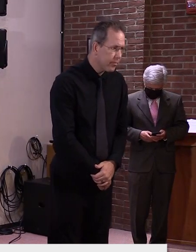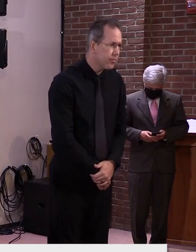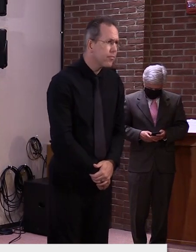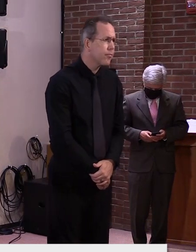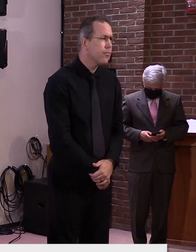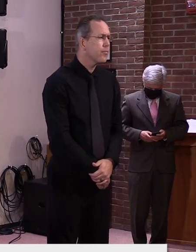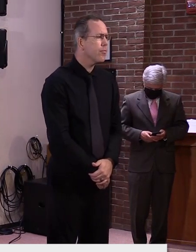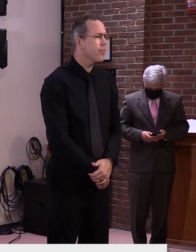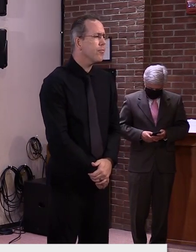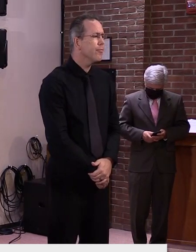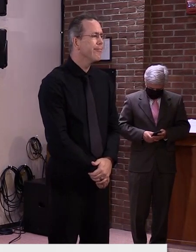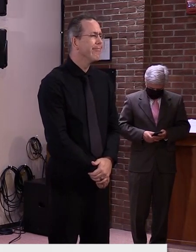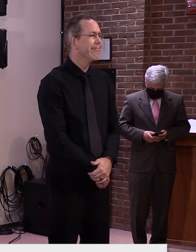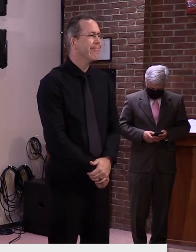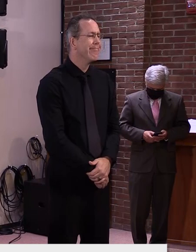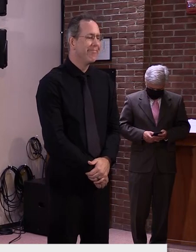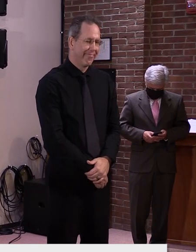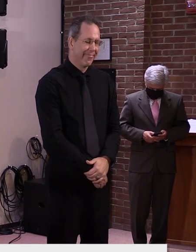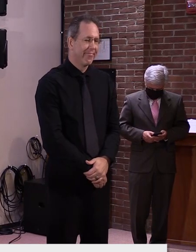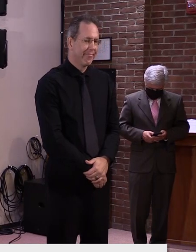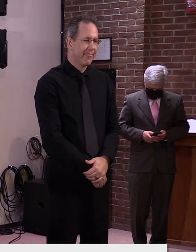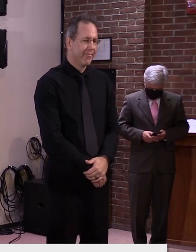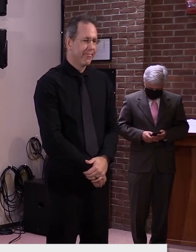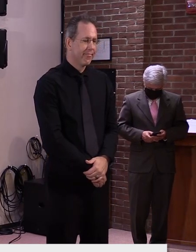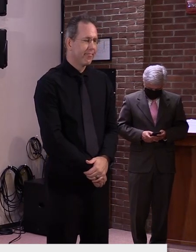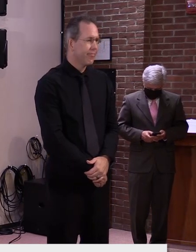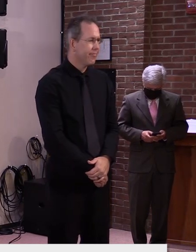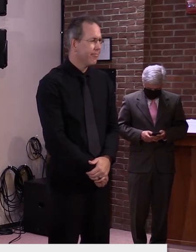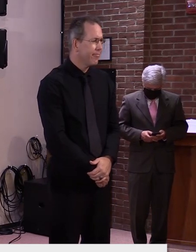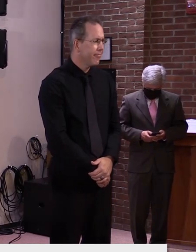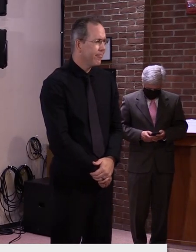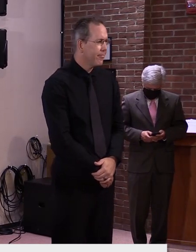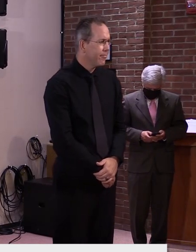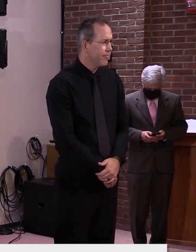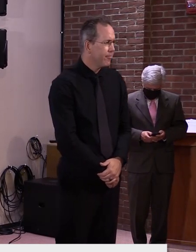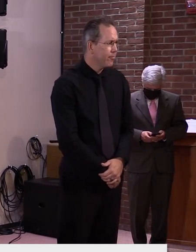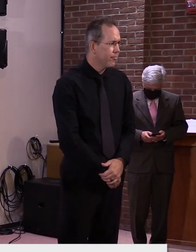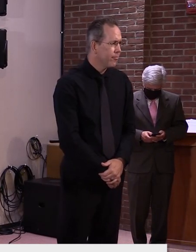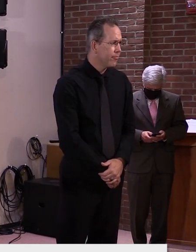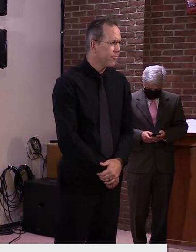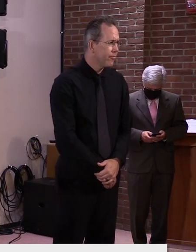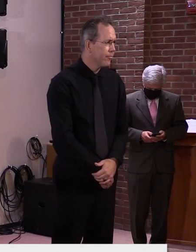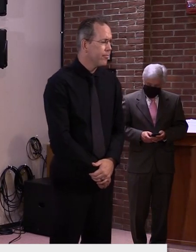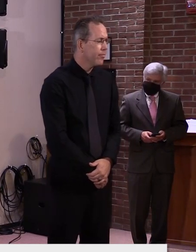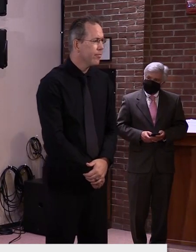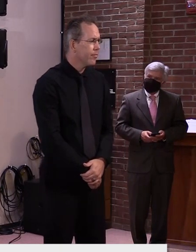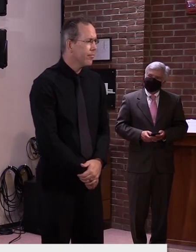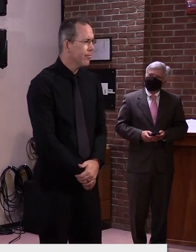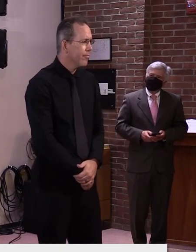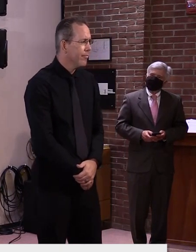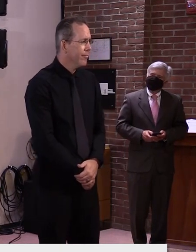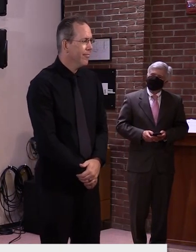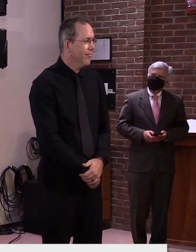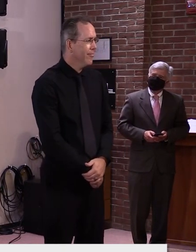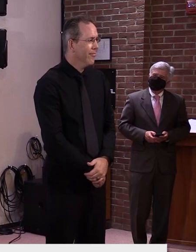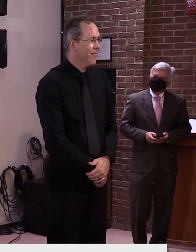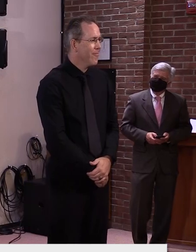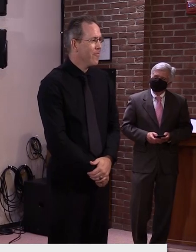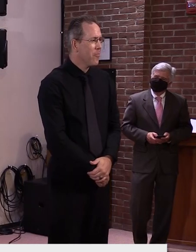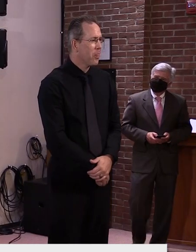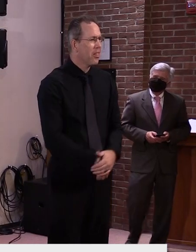Hello, thank you for taking my question. These questions are probably for Dr. Levine, no offense, Governor. None taken,